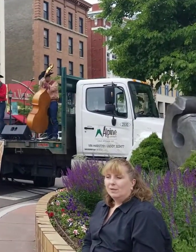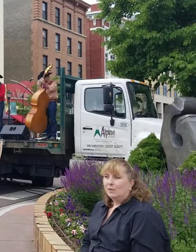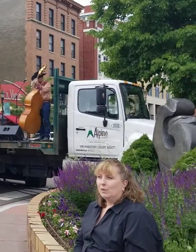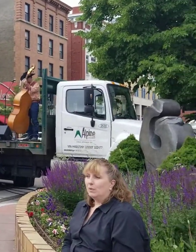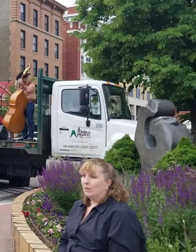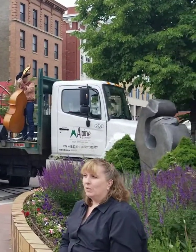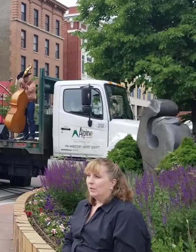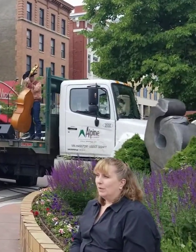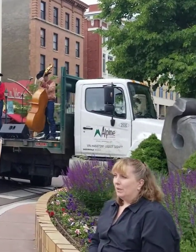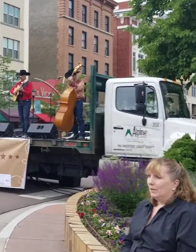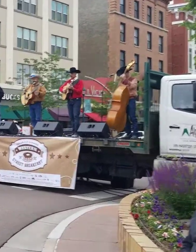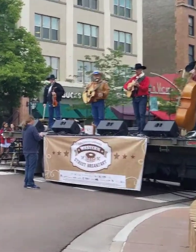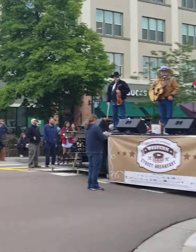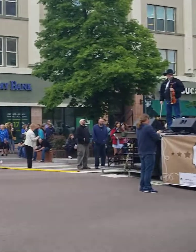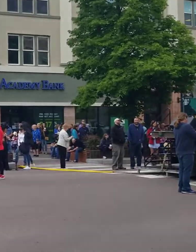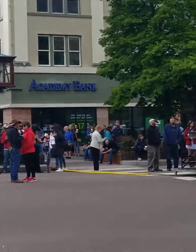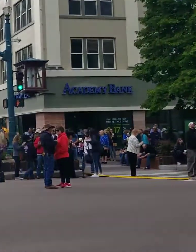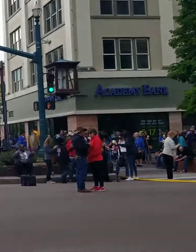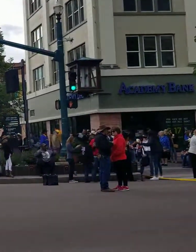He's just doing mic checks